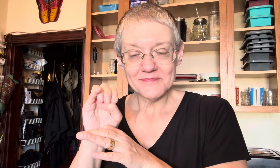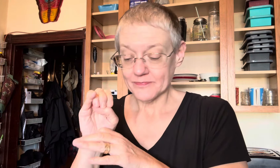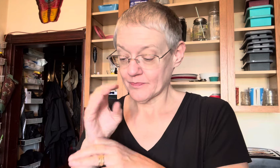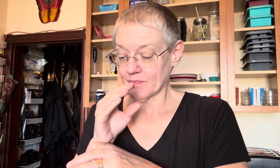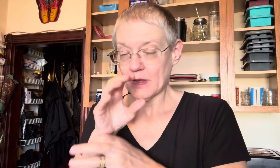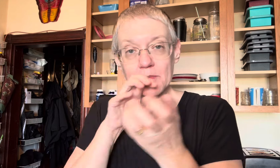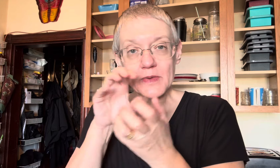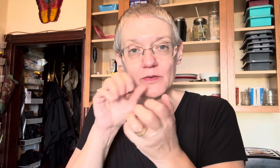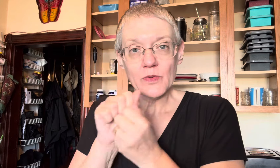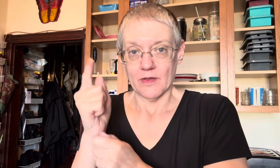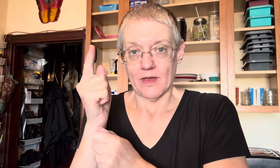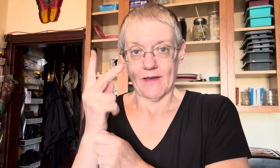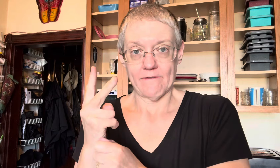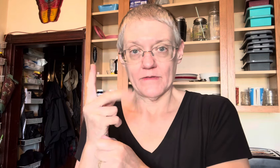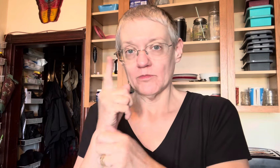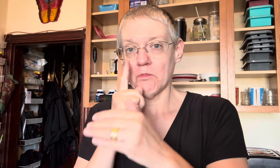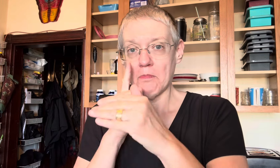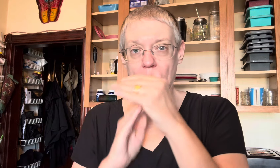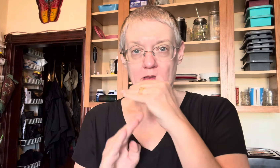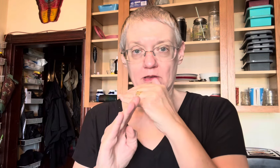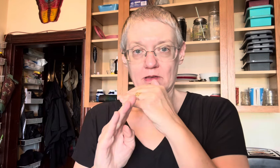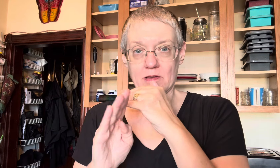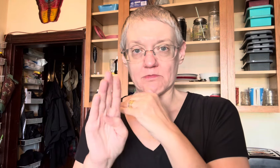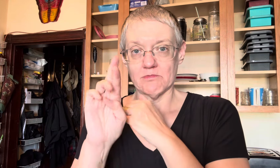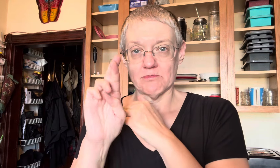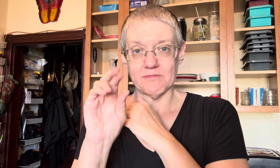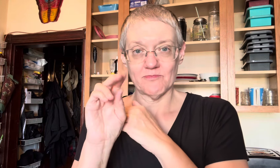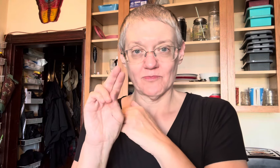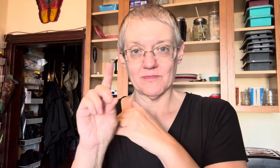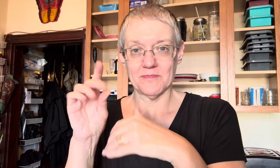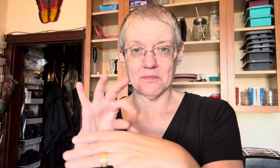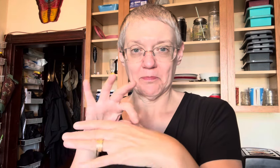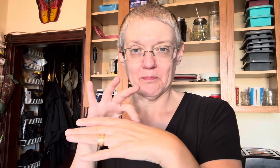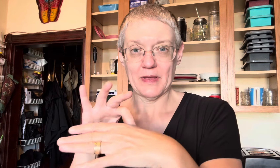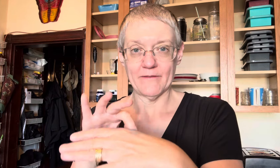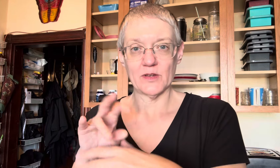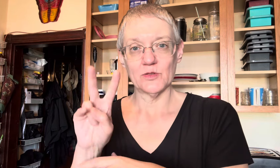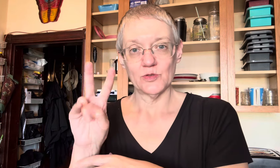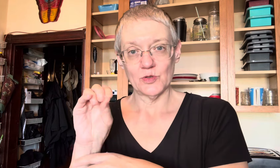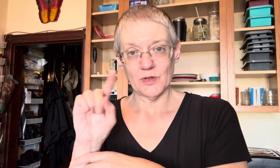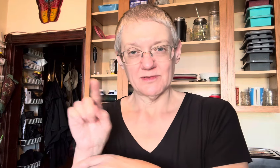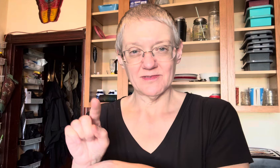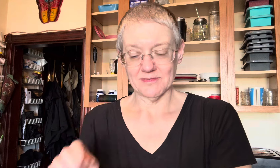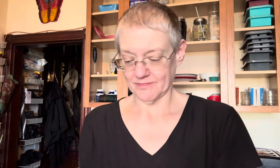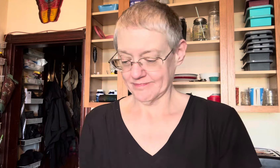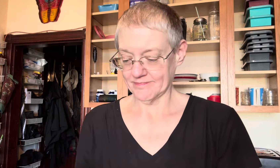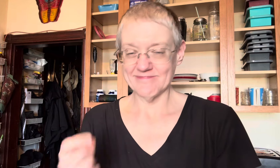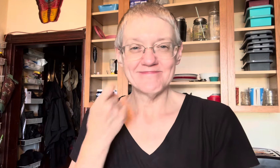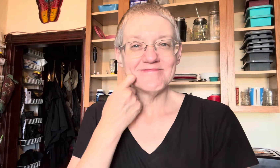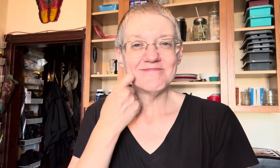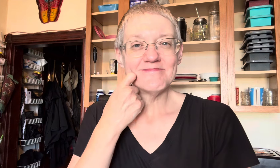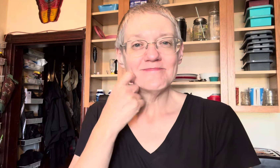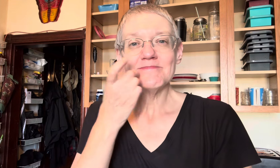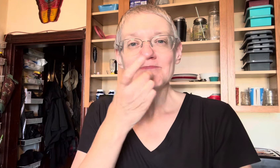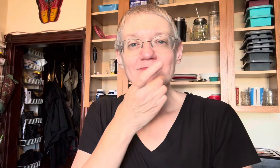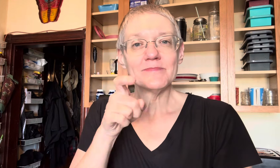recipe. I've mixed it with half plain ground beef, 2 ounces. Just recently Dale